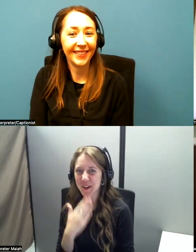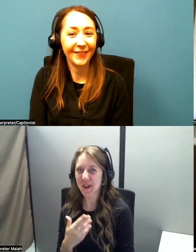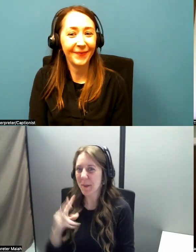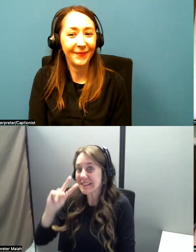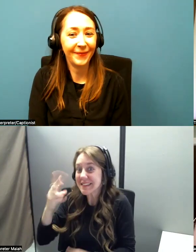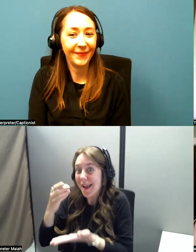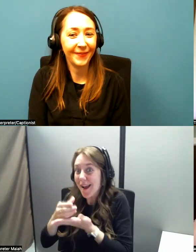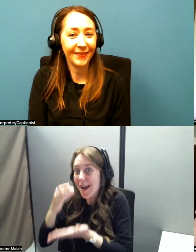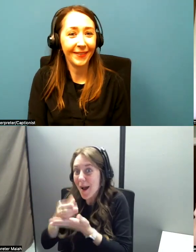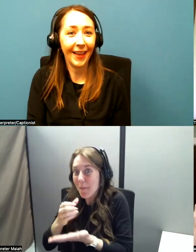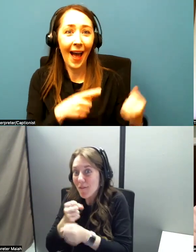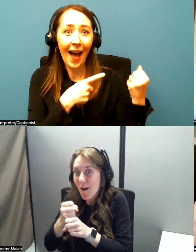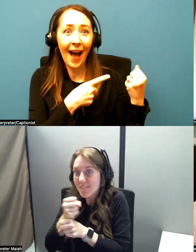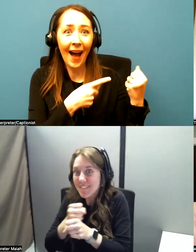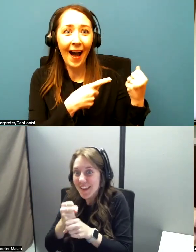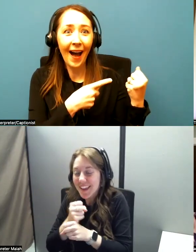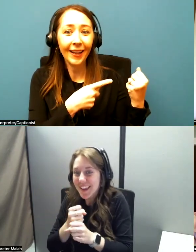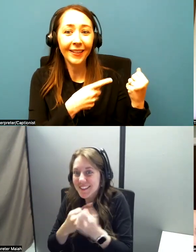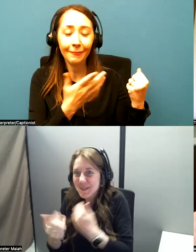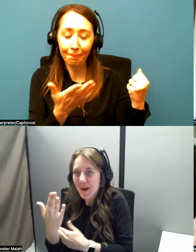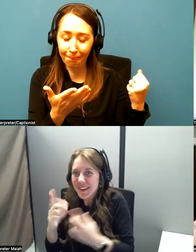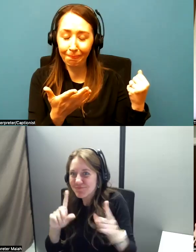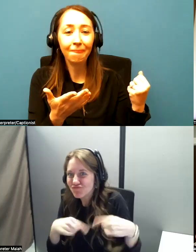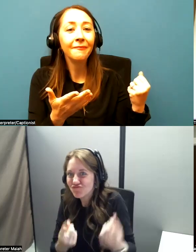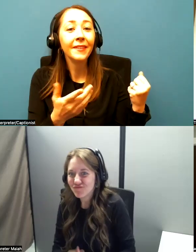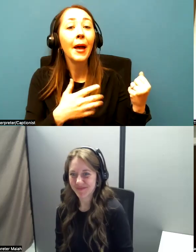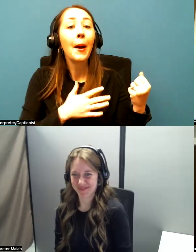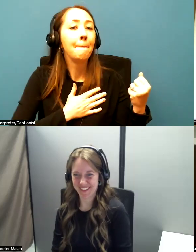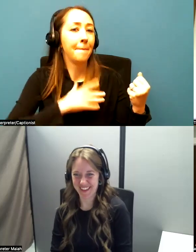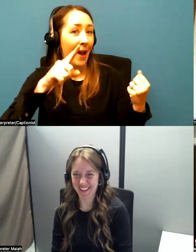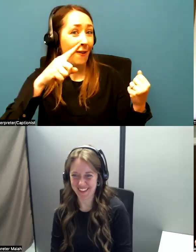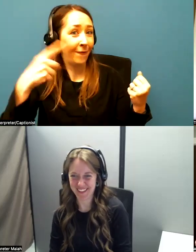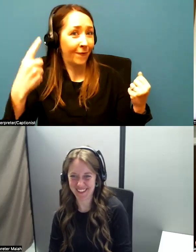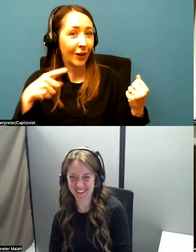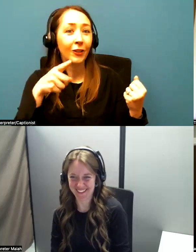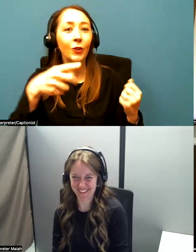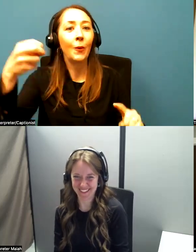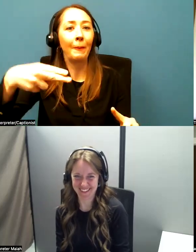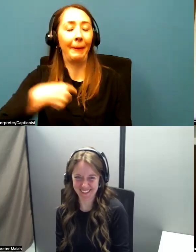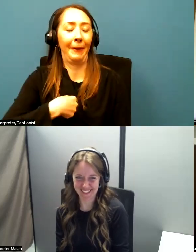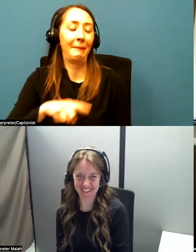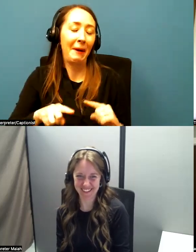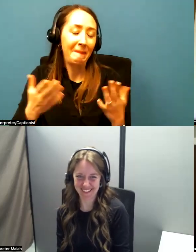of coffee. I'm I'm on my first, so you're way ahead of me.